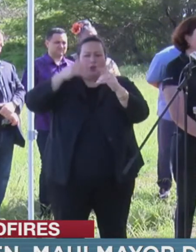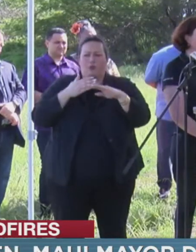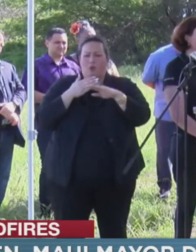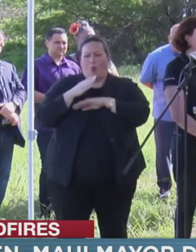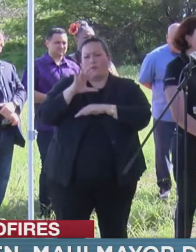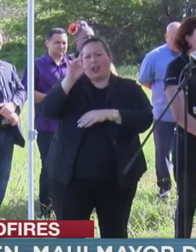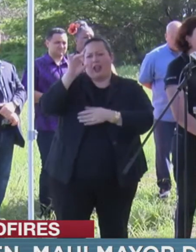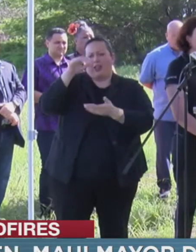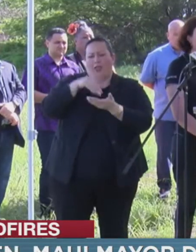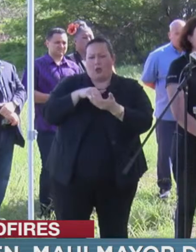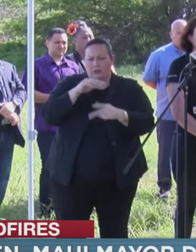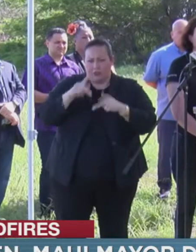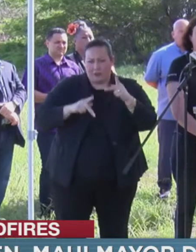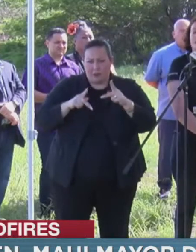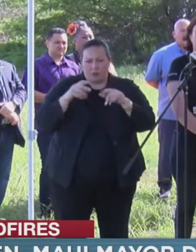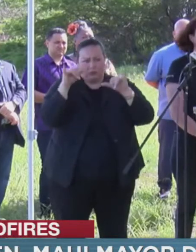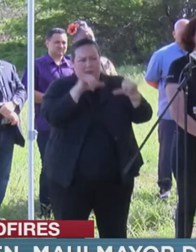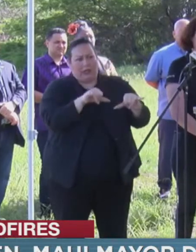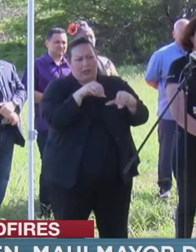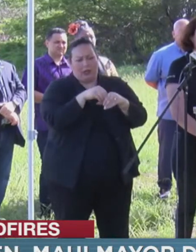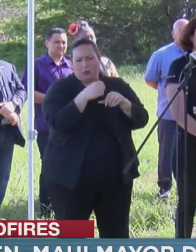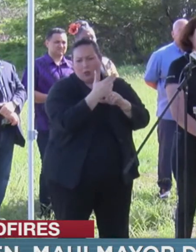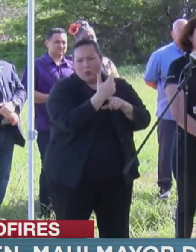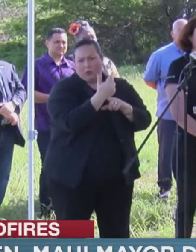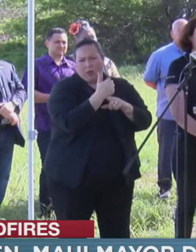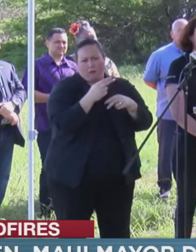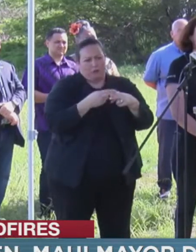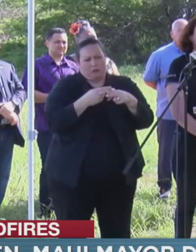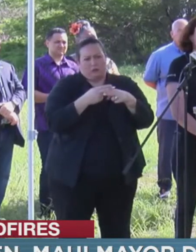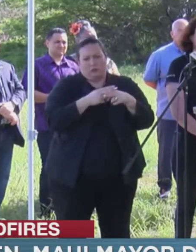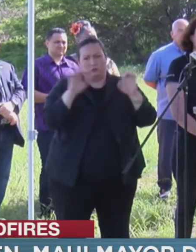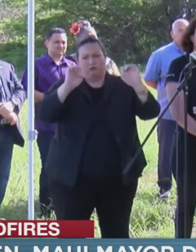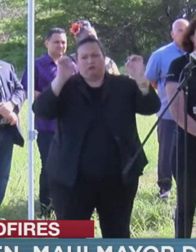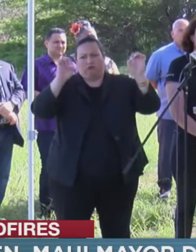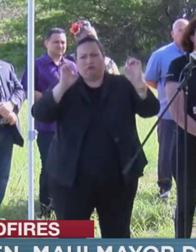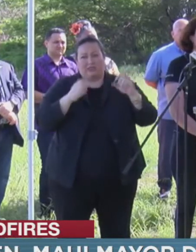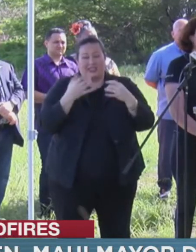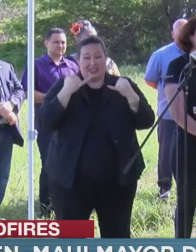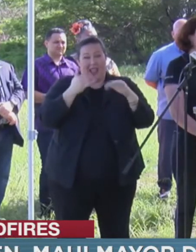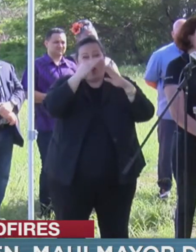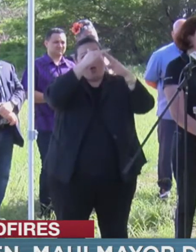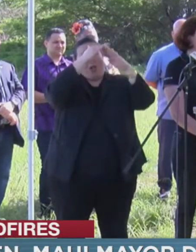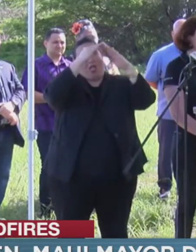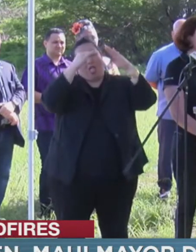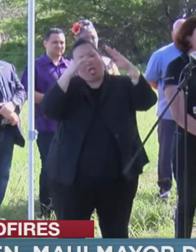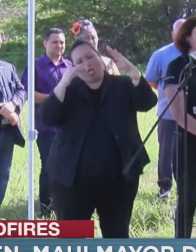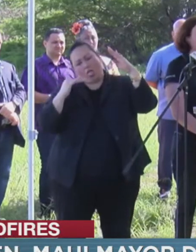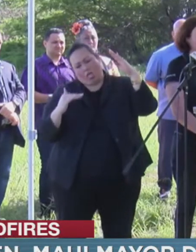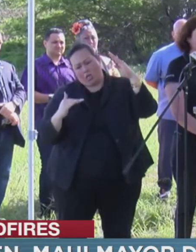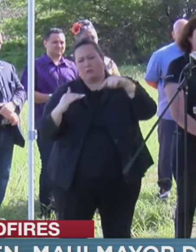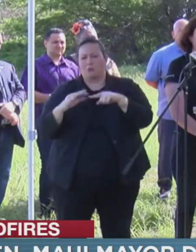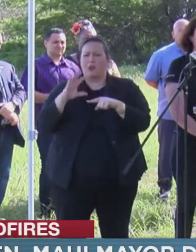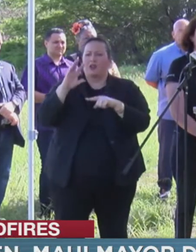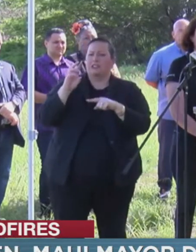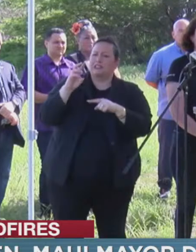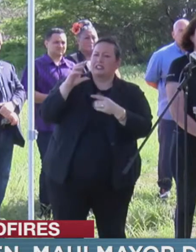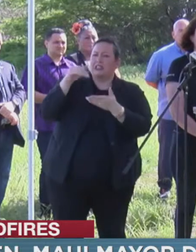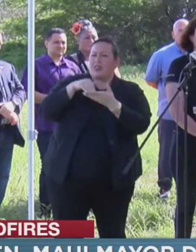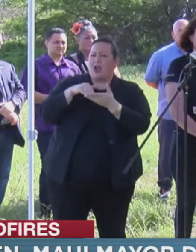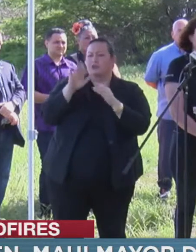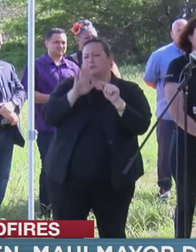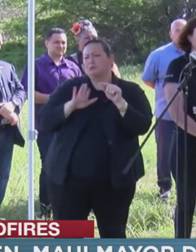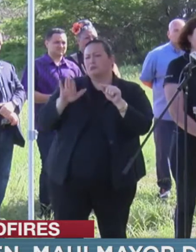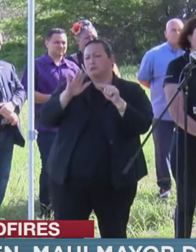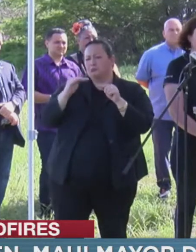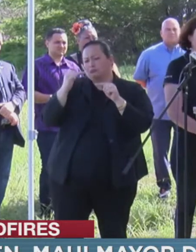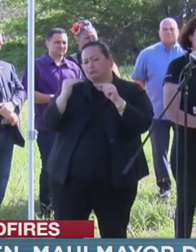8,000 individuals in hotel temporary emergency shelters. We are now just under 6,000, almost 5 months in, so